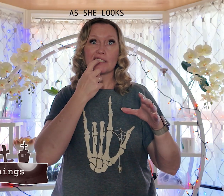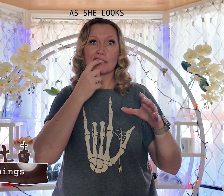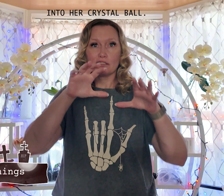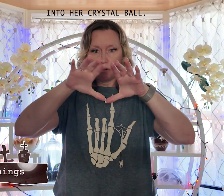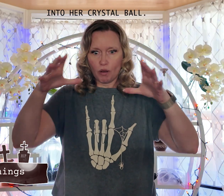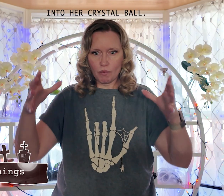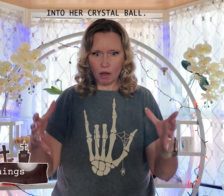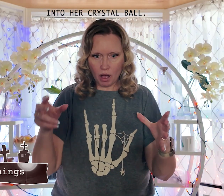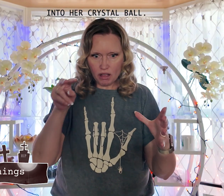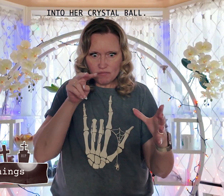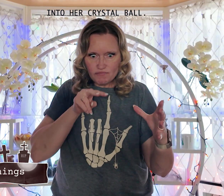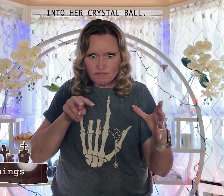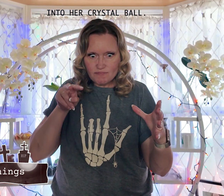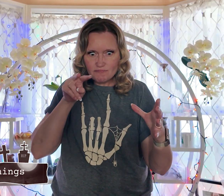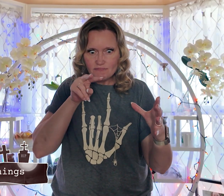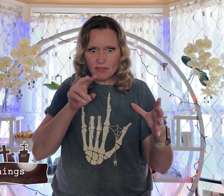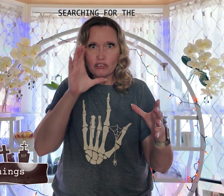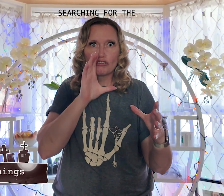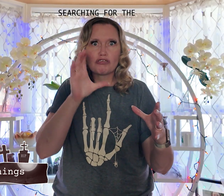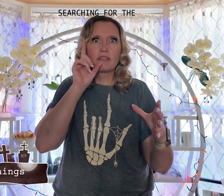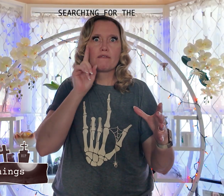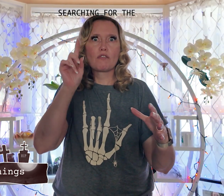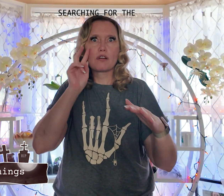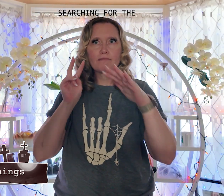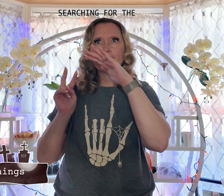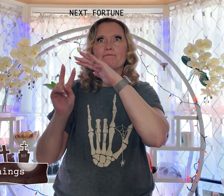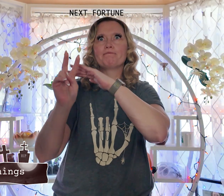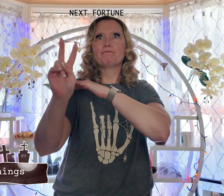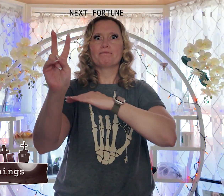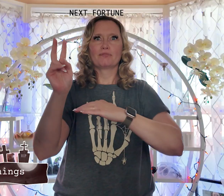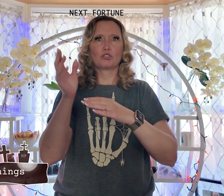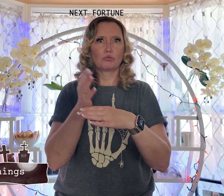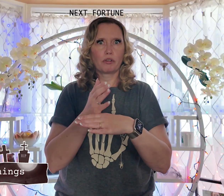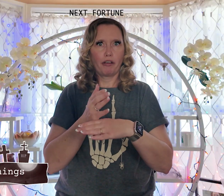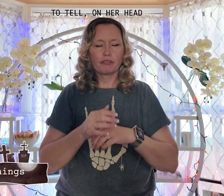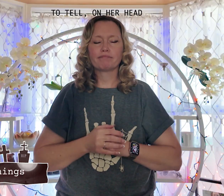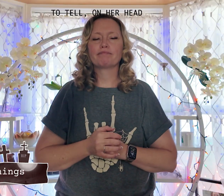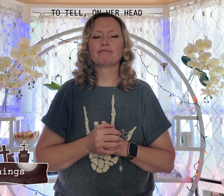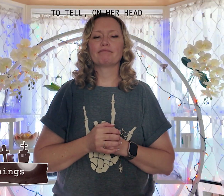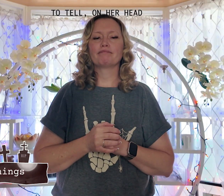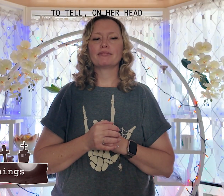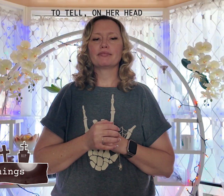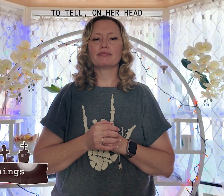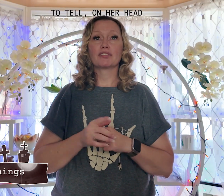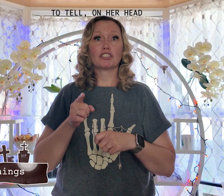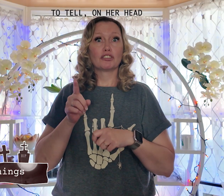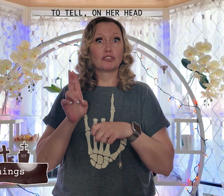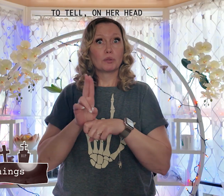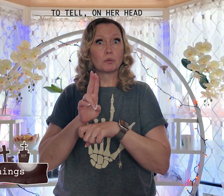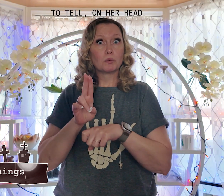her crystal ball, searching for the next fortune to tell. On her